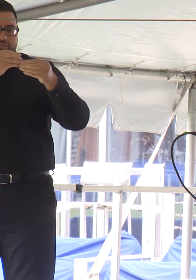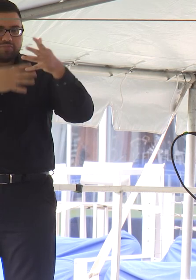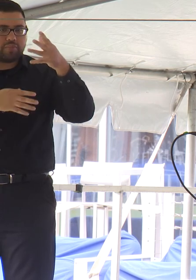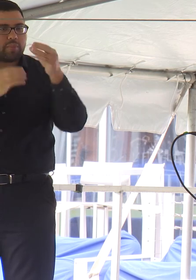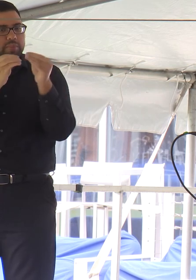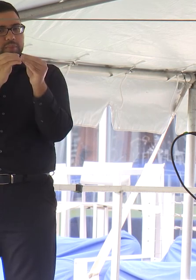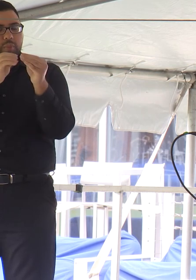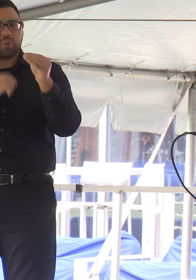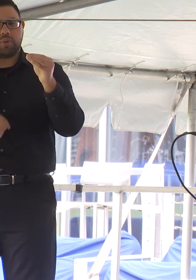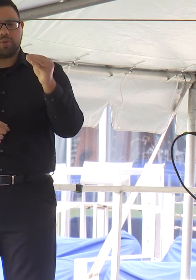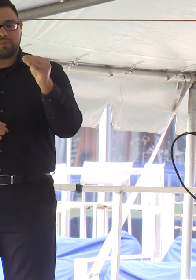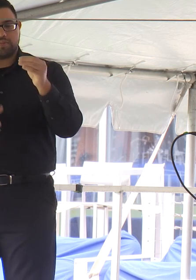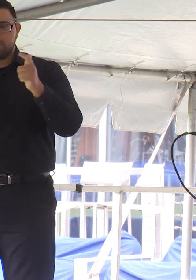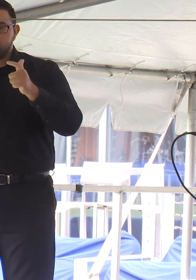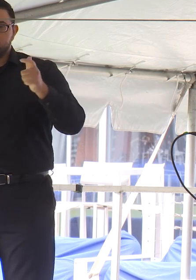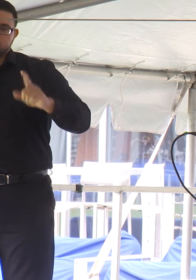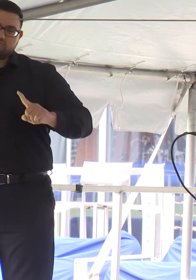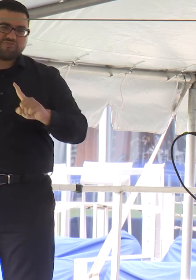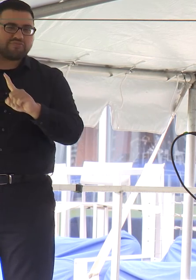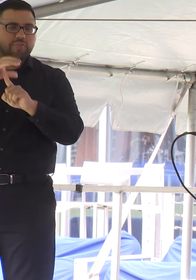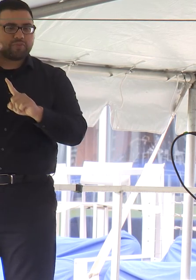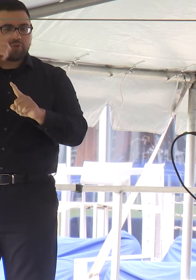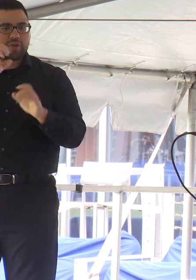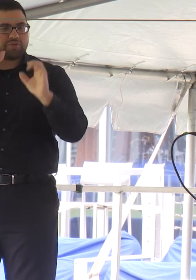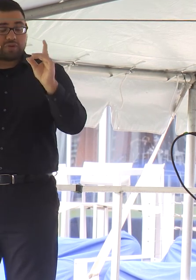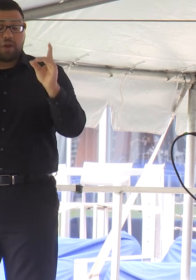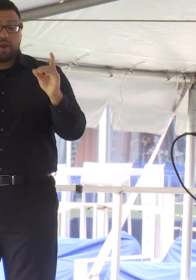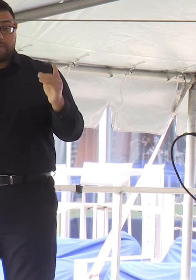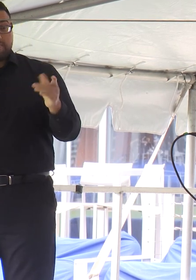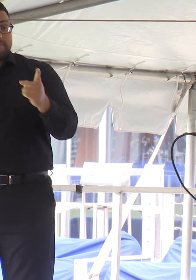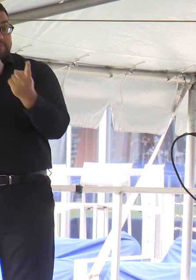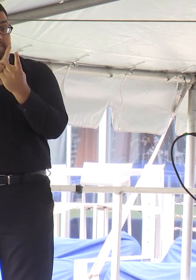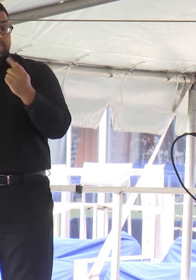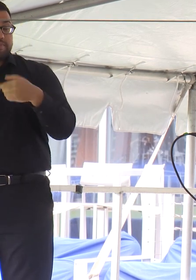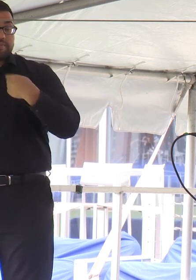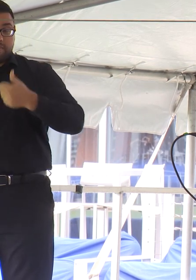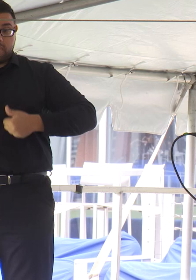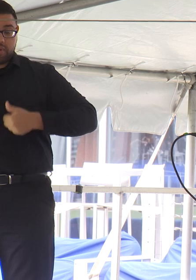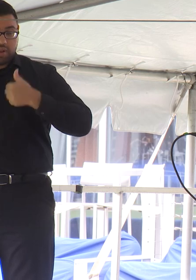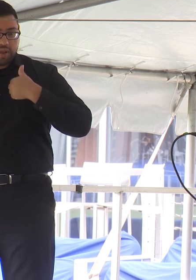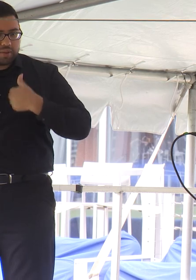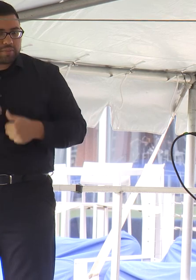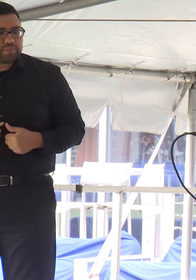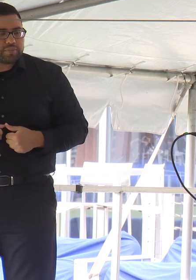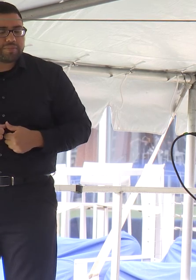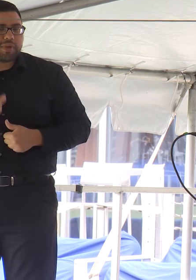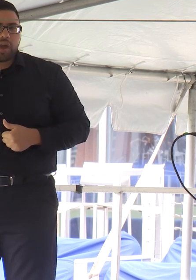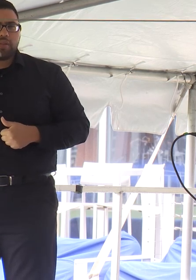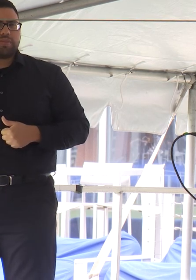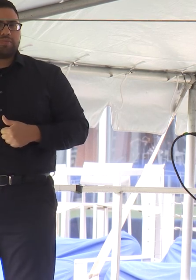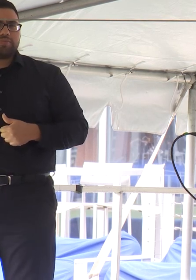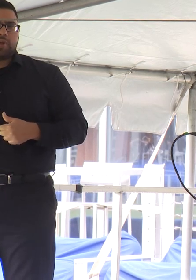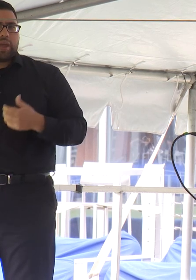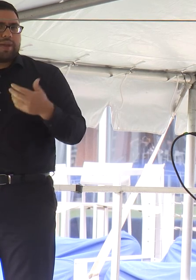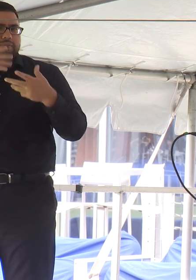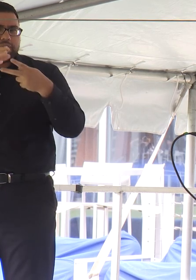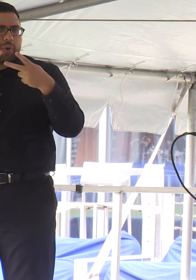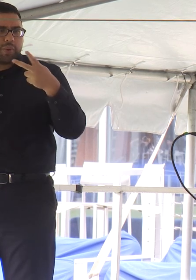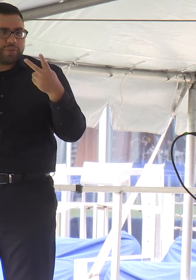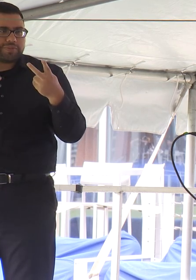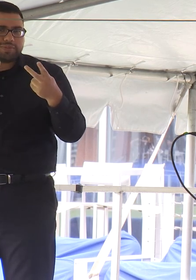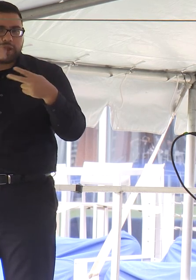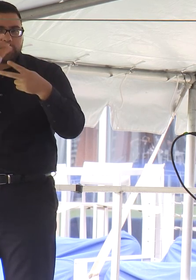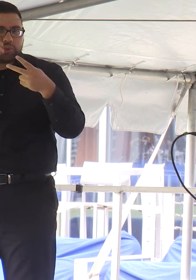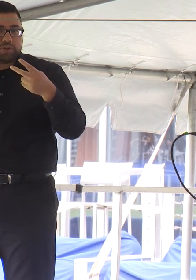they are the biggest champions of education I've ever met in my life. I don't think I got a choice. You know, it was